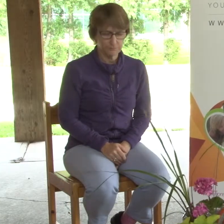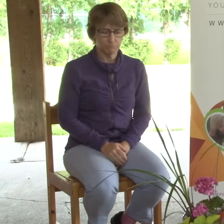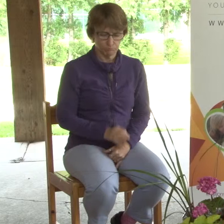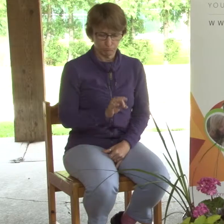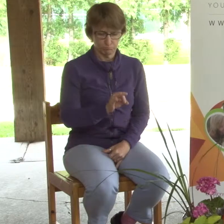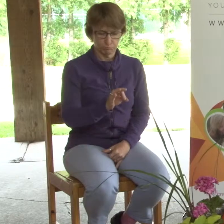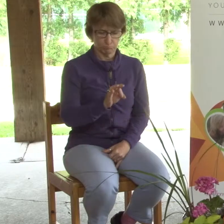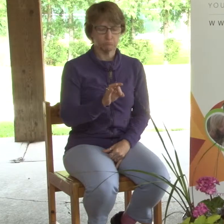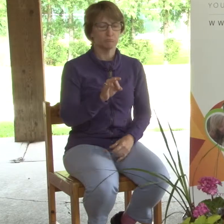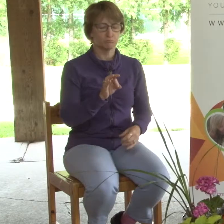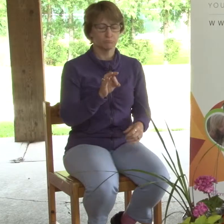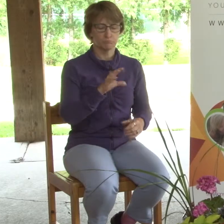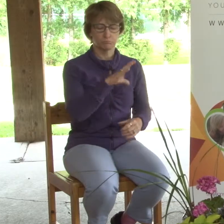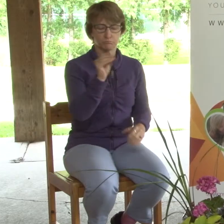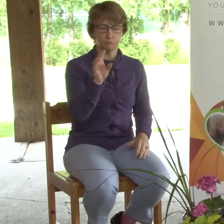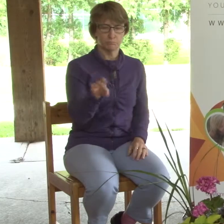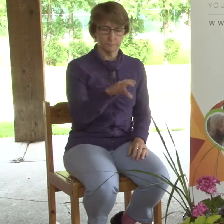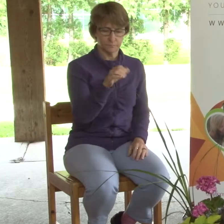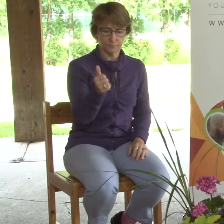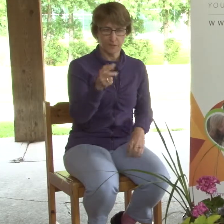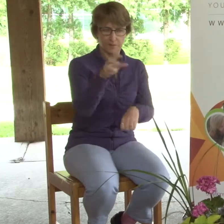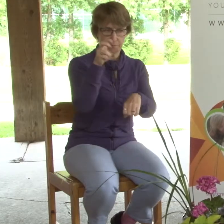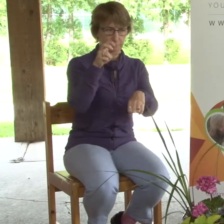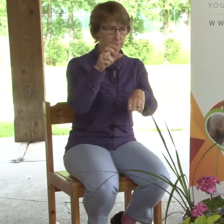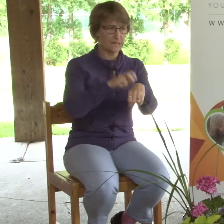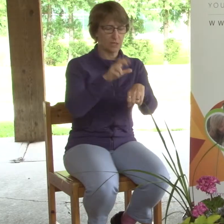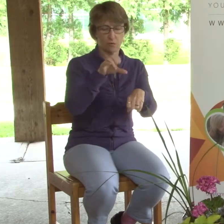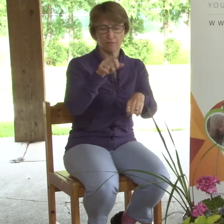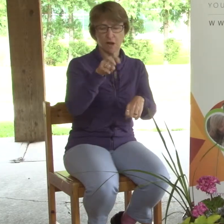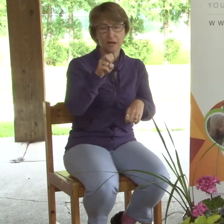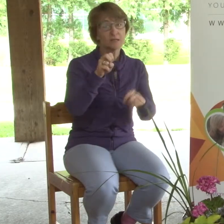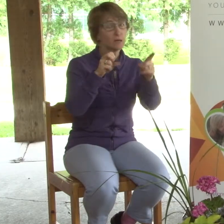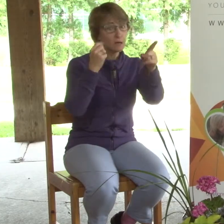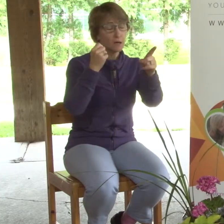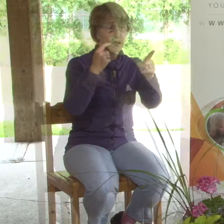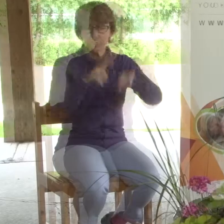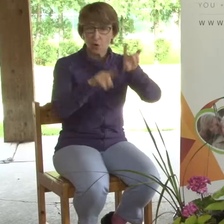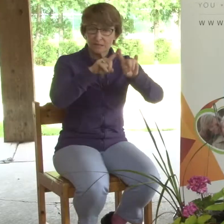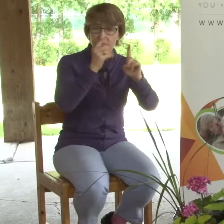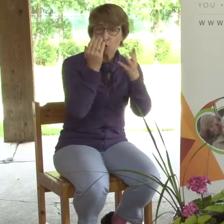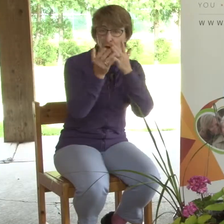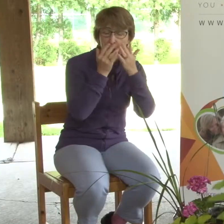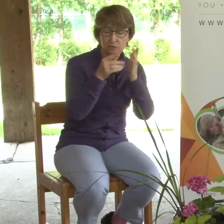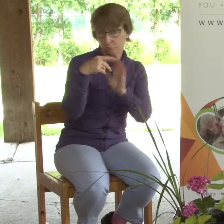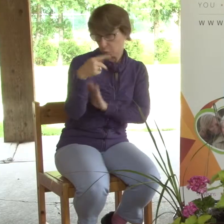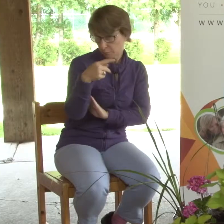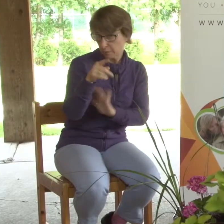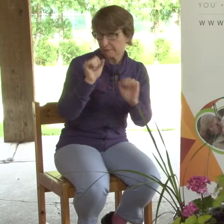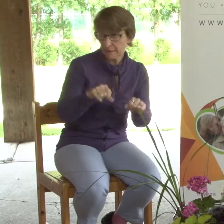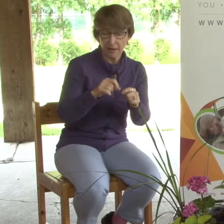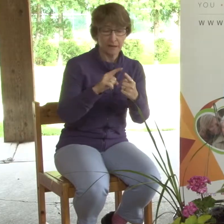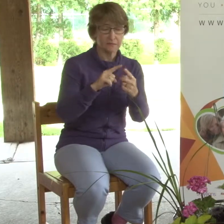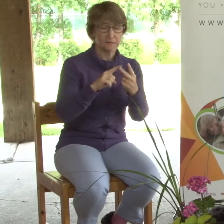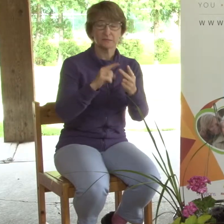And I'm going to take another potato vine. And potato vine comes in a variety of colors. It comes in purple, it comes with